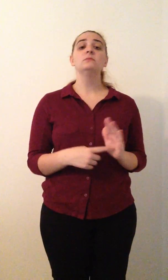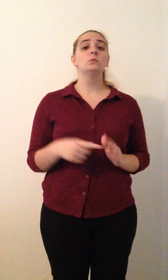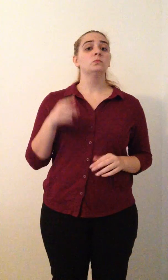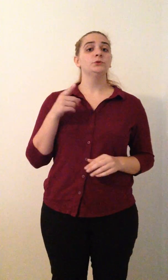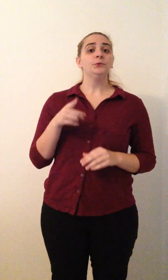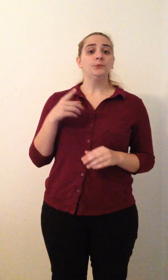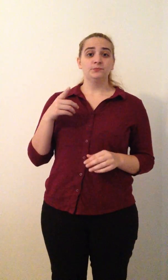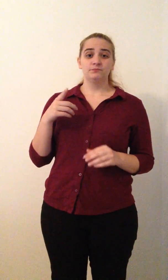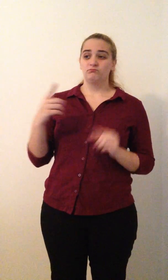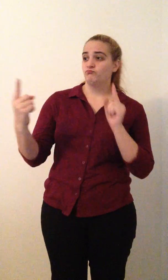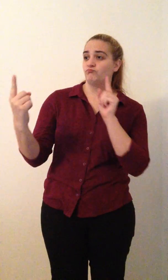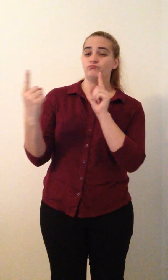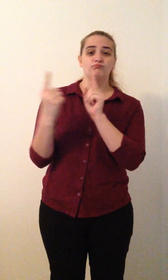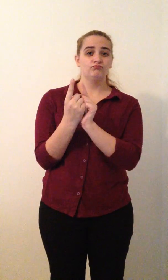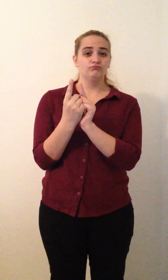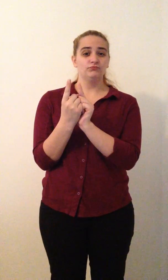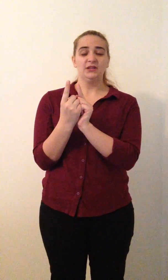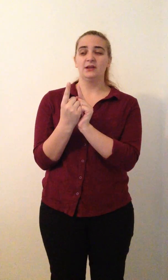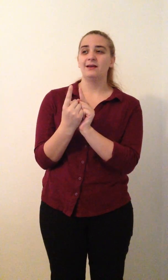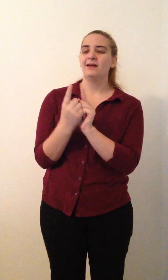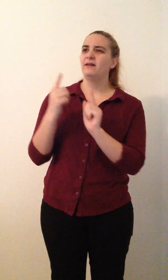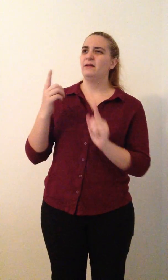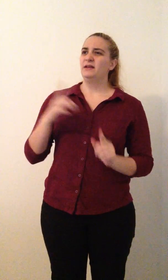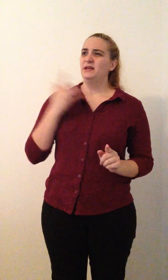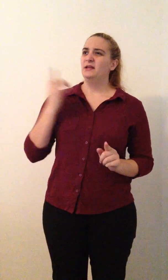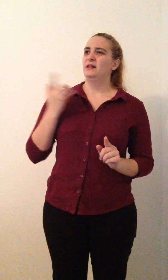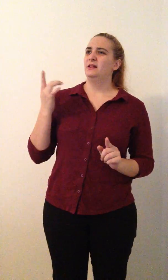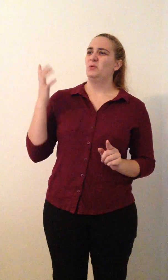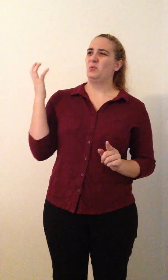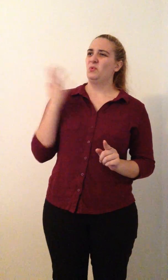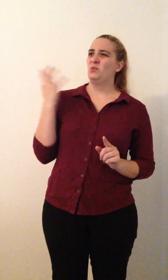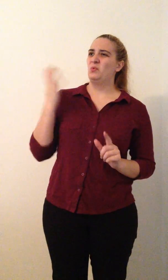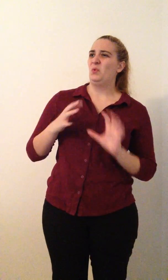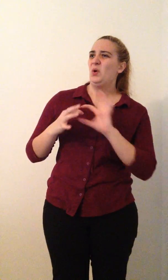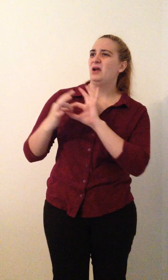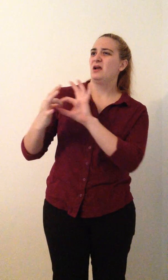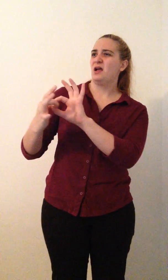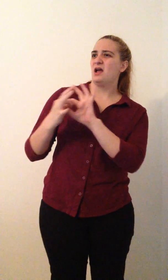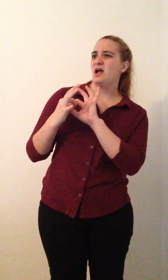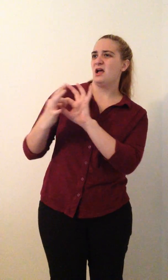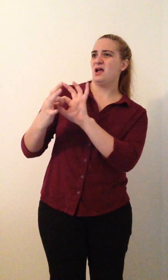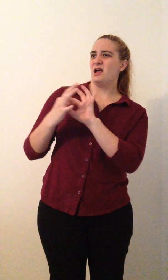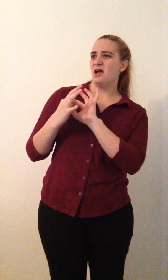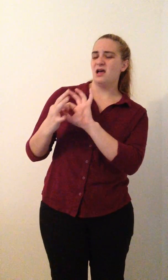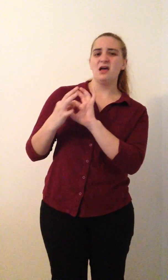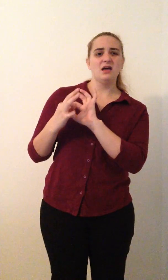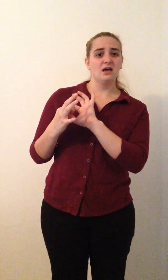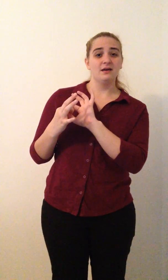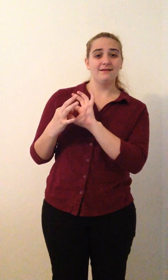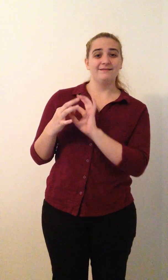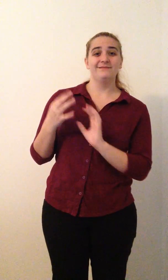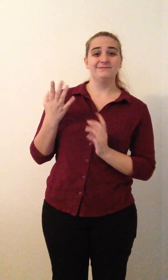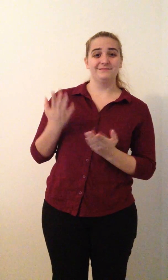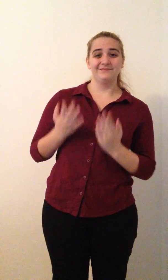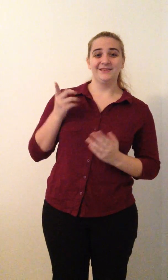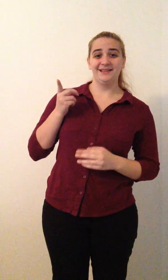good chance that it's because they're very similar to your caregivers. And you know it right away